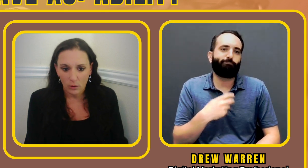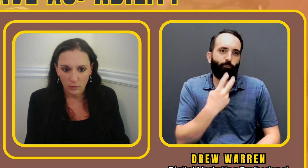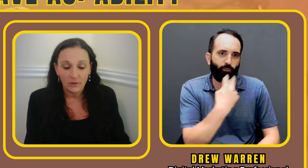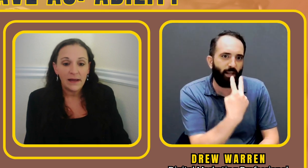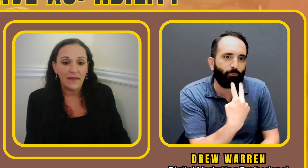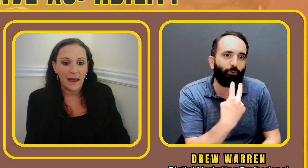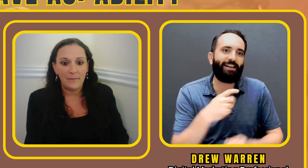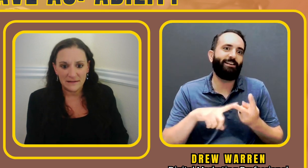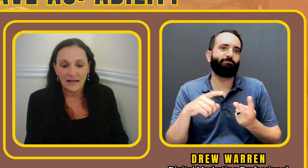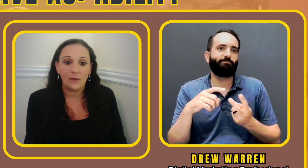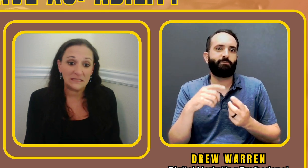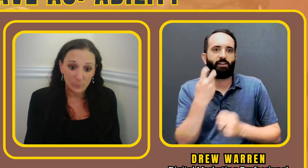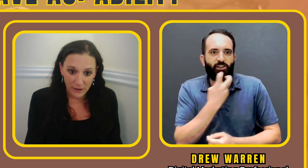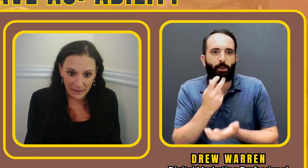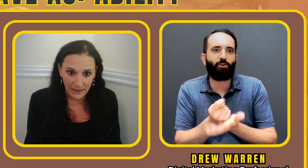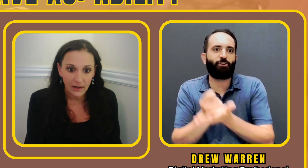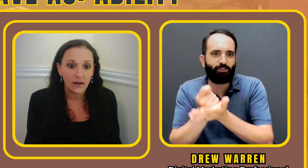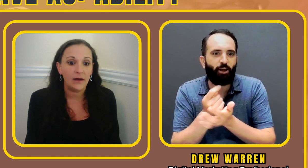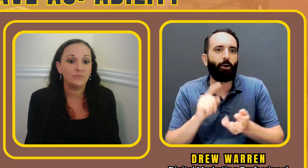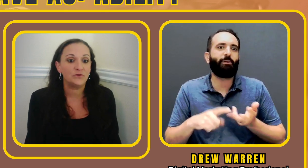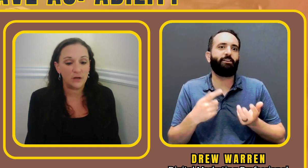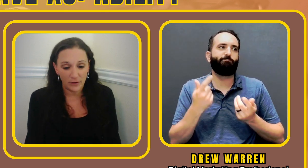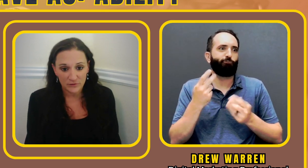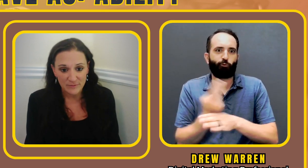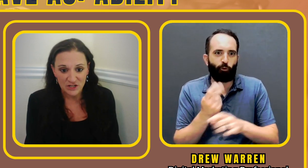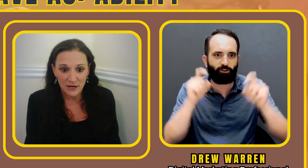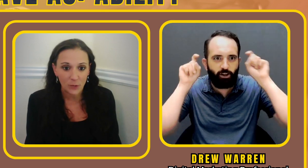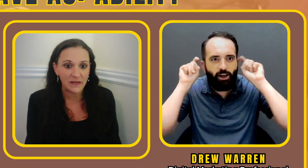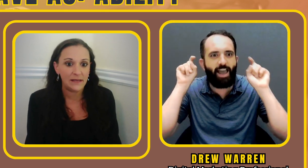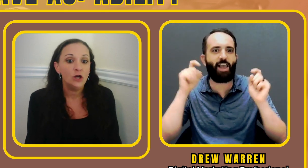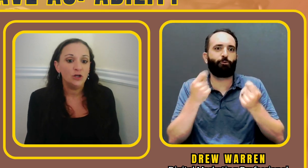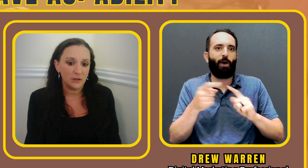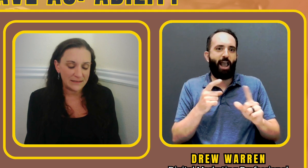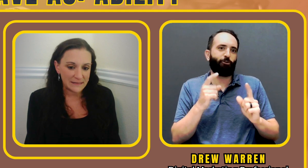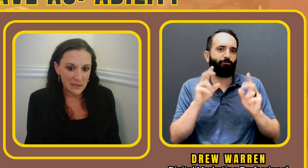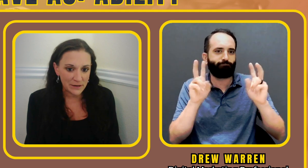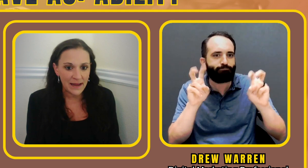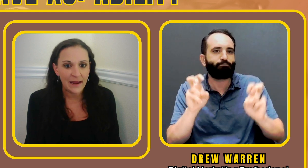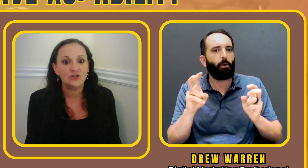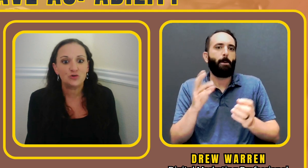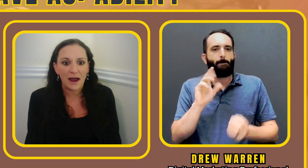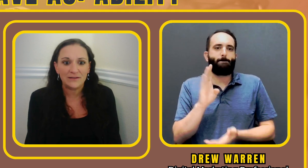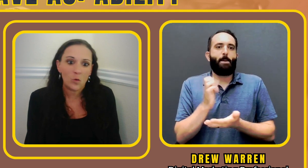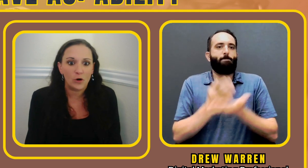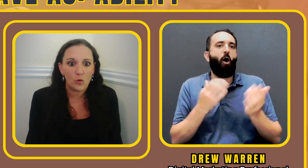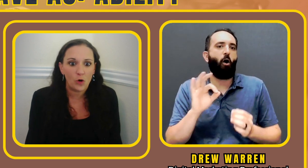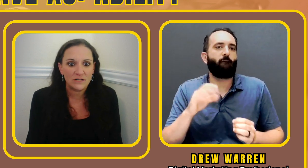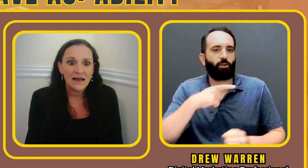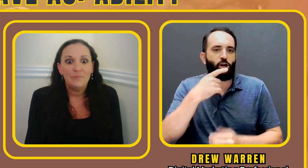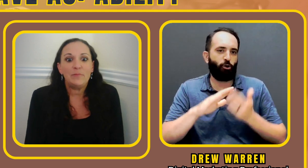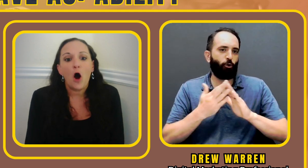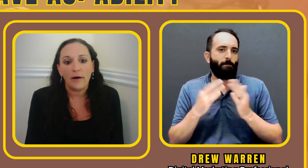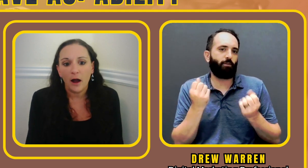raised oral, and that means that I was lip reading, going through speech therapy, utilizing hearing aids, trying to quote